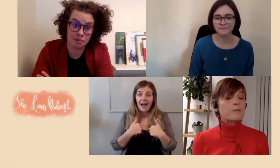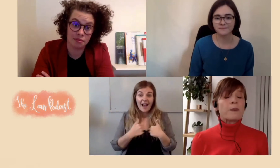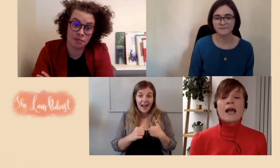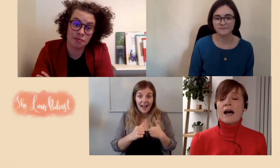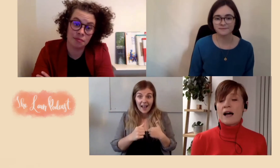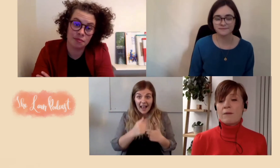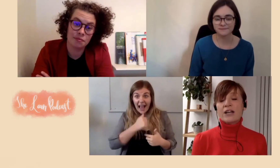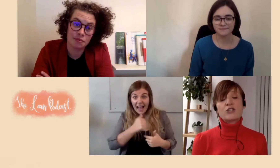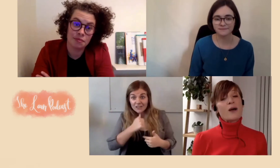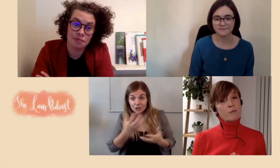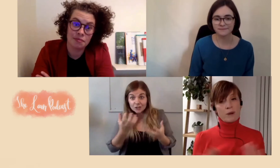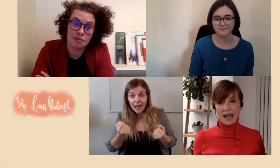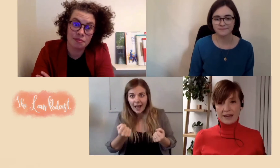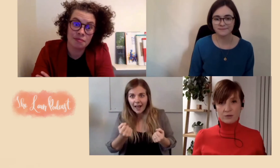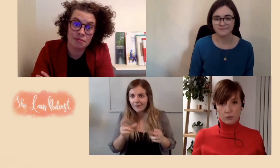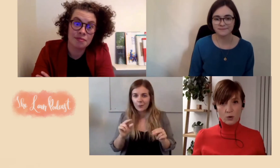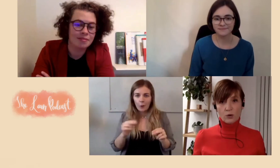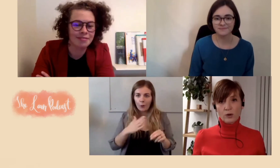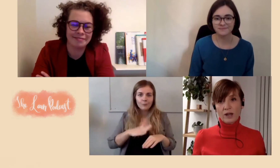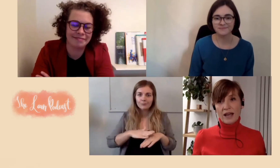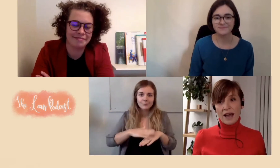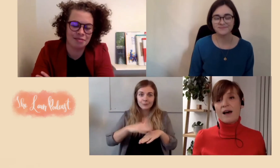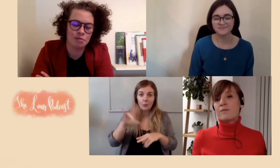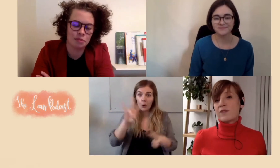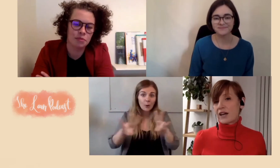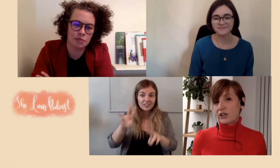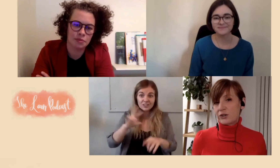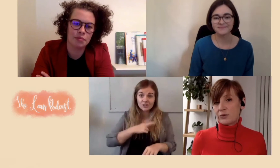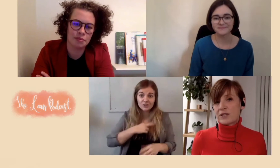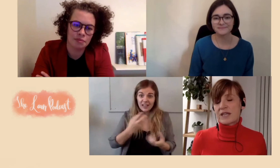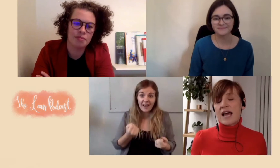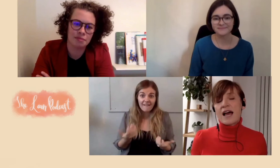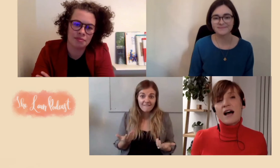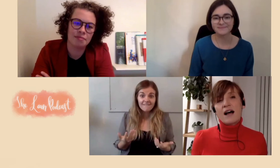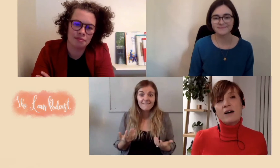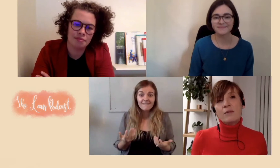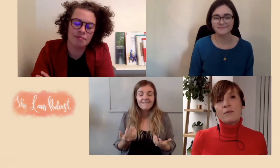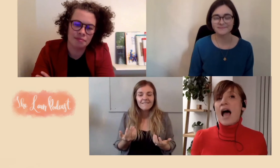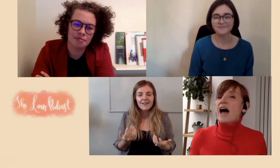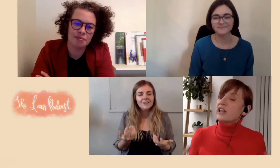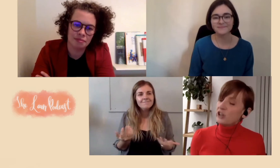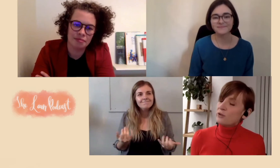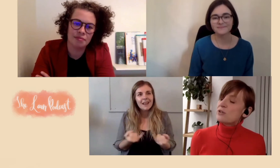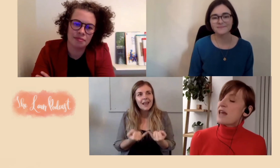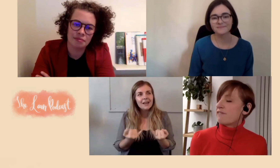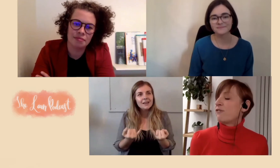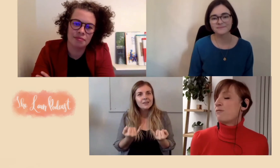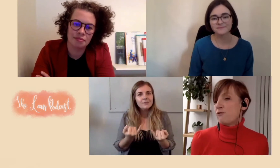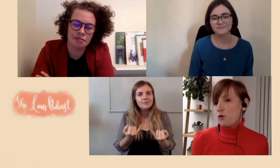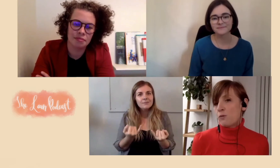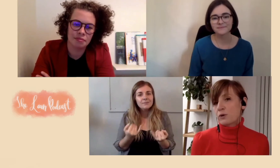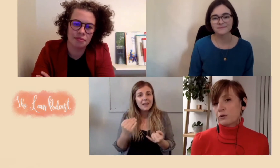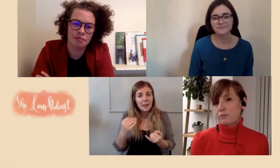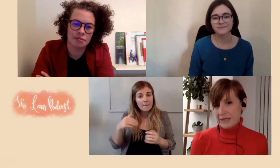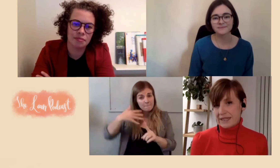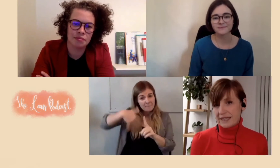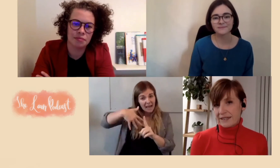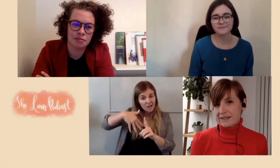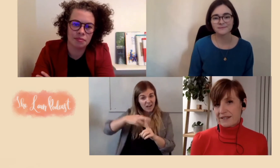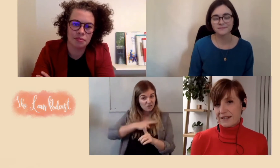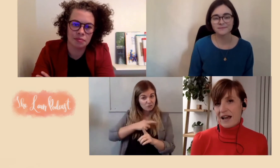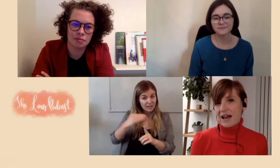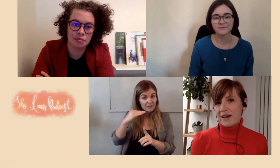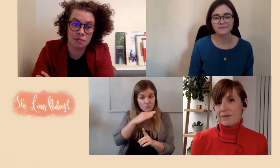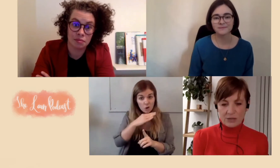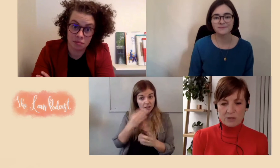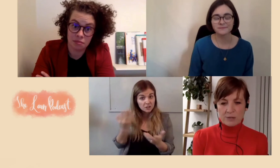the answers. I've just got a lot of questions that I've been asking myself as well. It's like, what is the importance of the background? Because